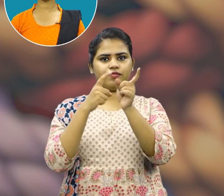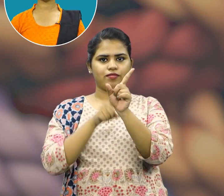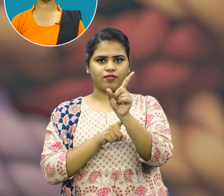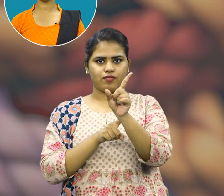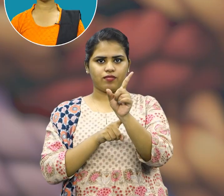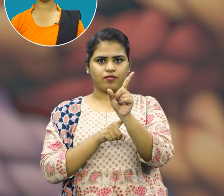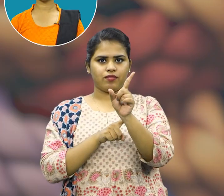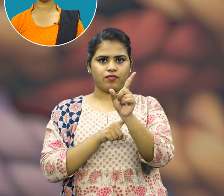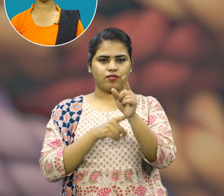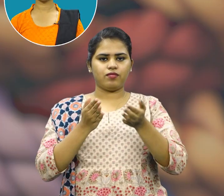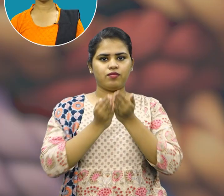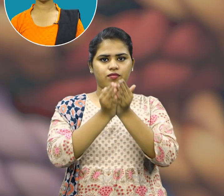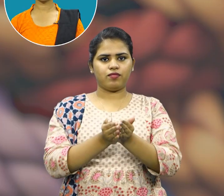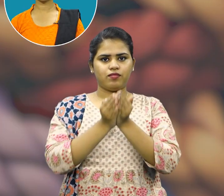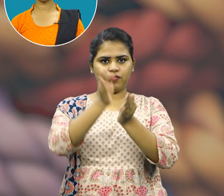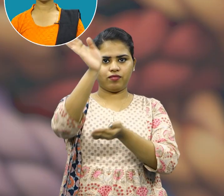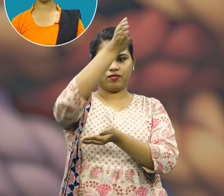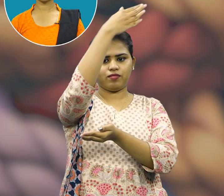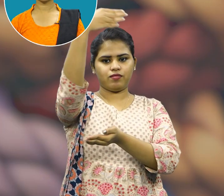sails,